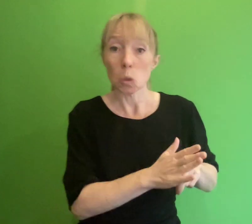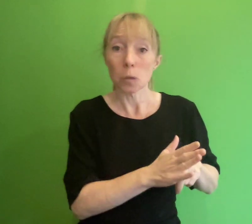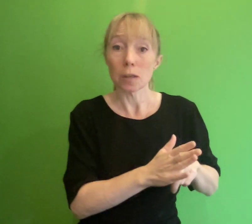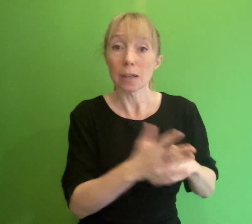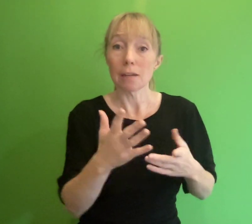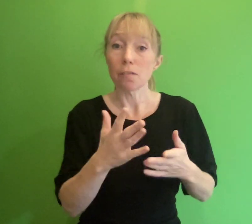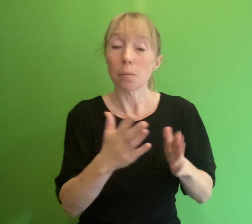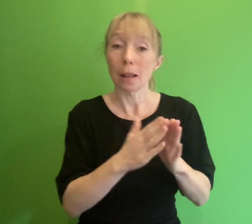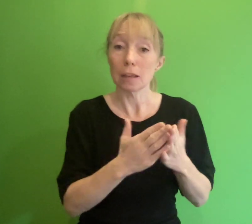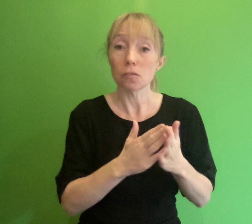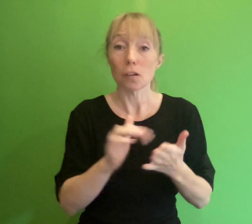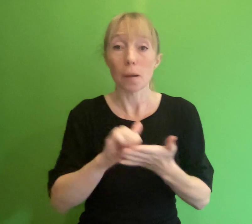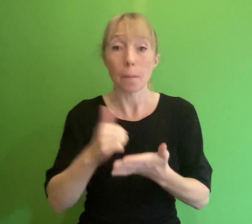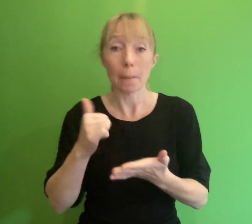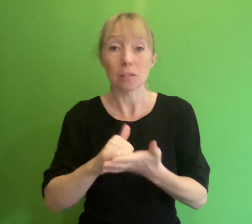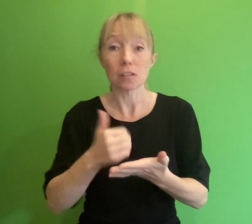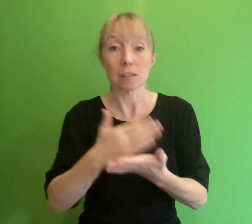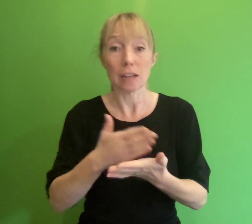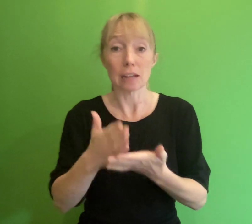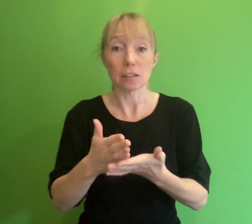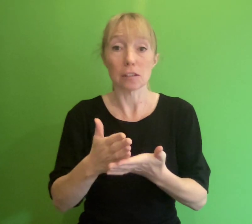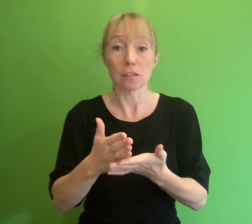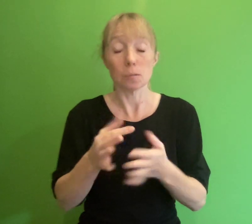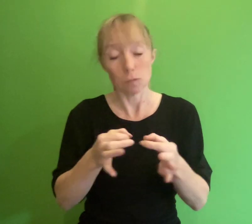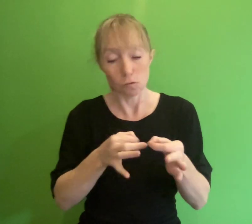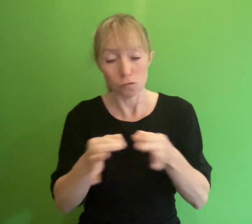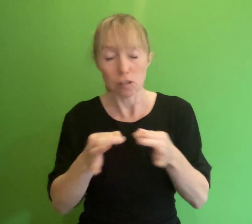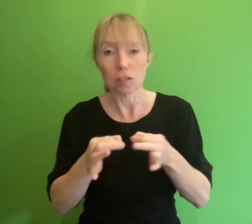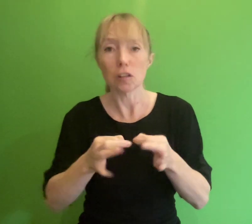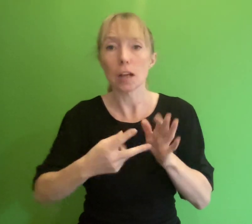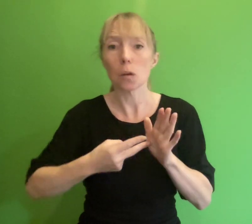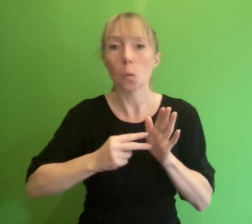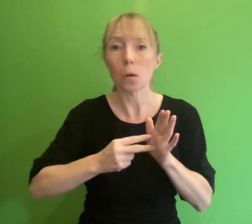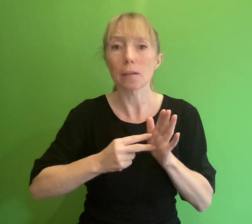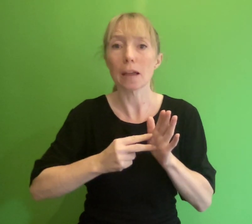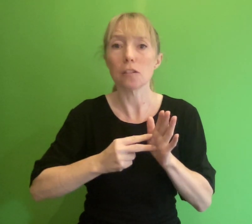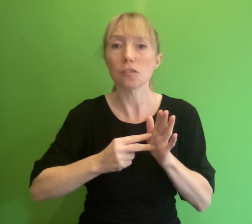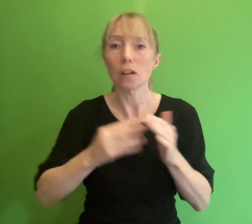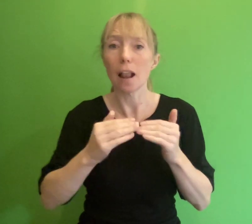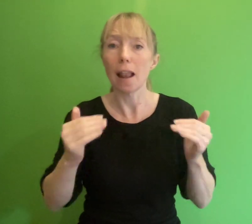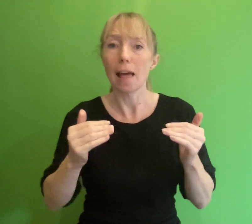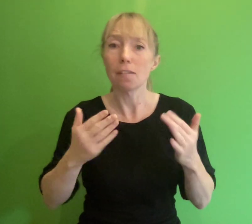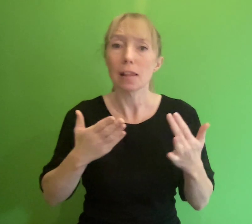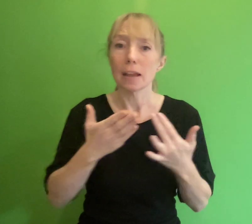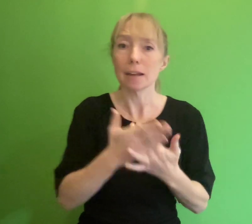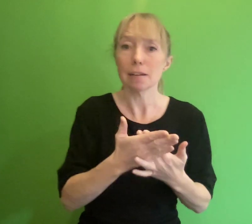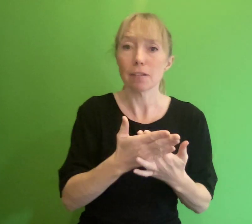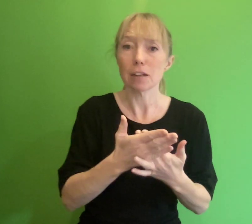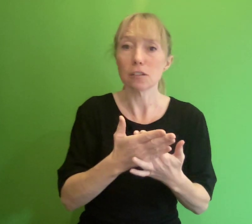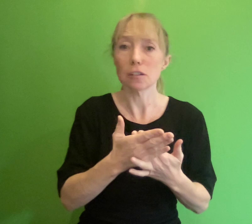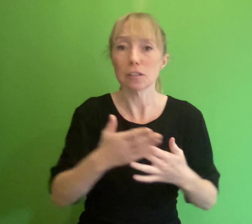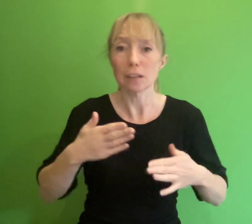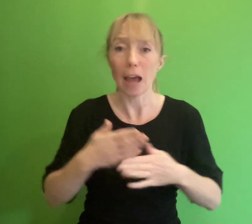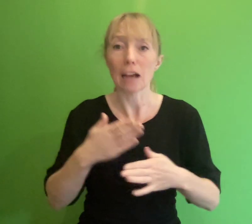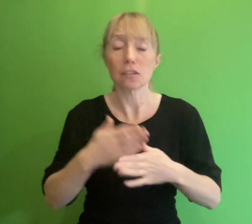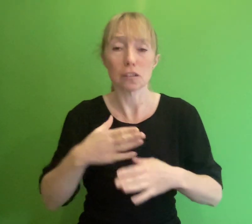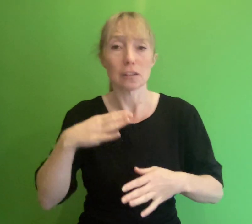sectors. Both strategic and organisational level interventions and actions are needed, which recognise